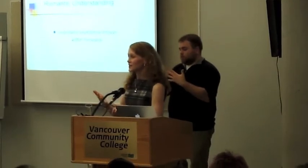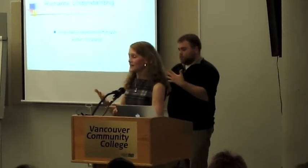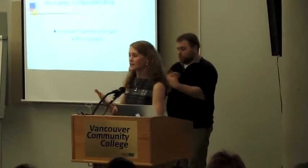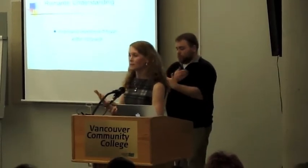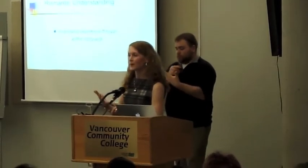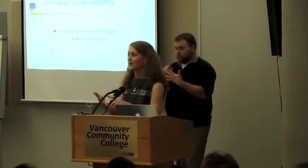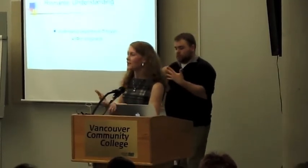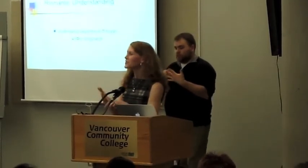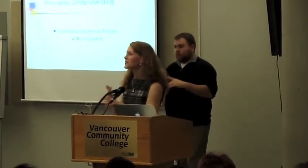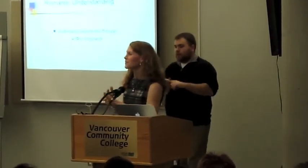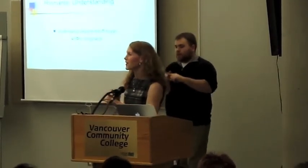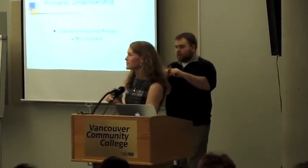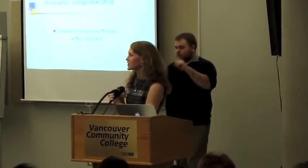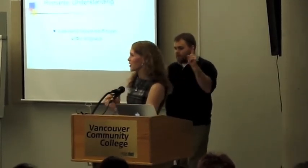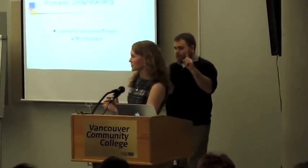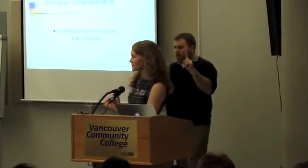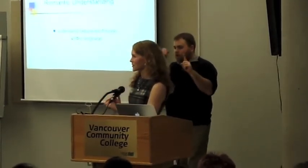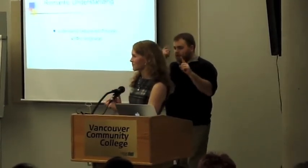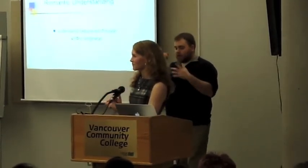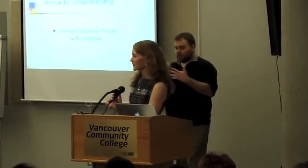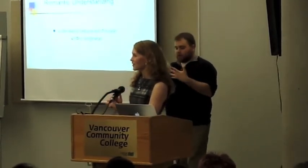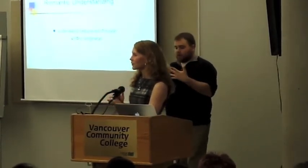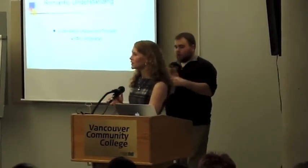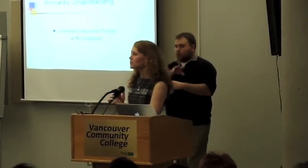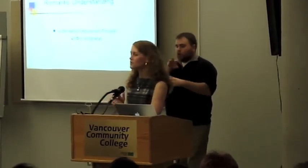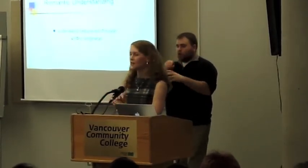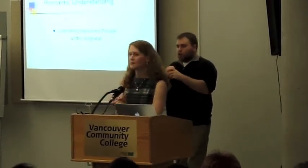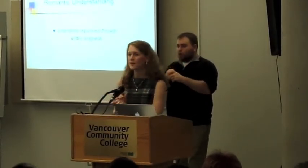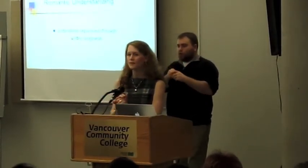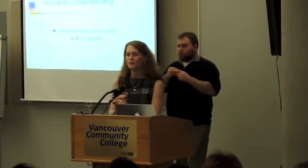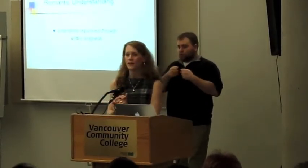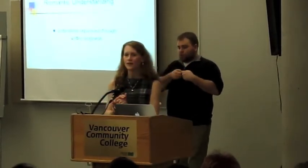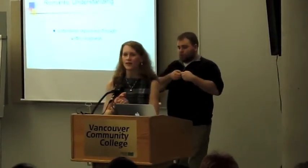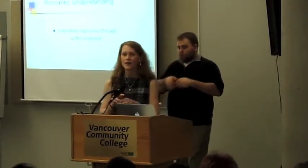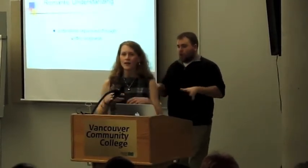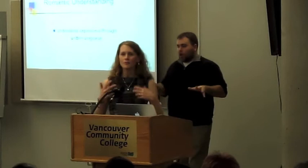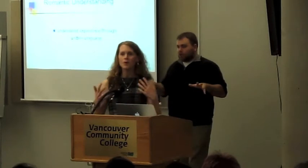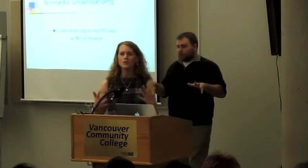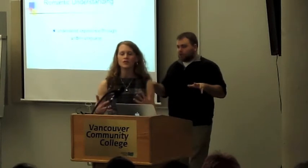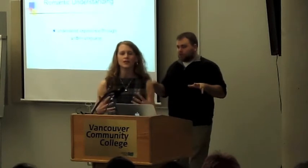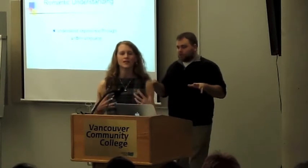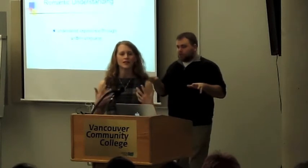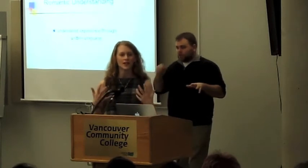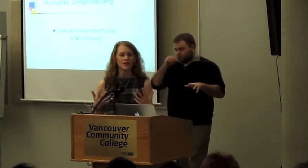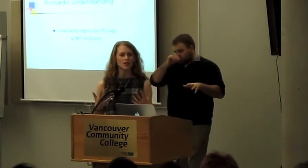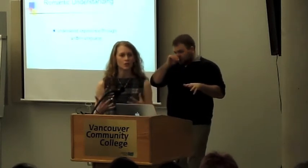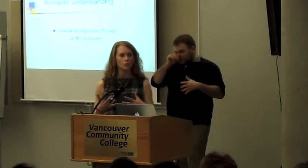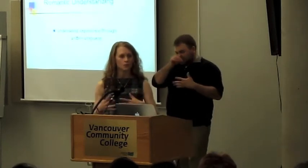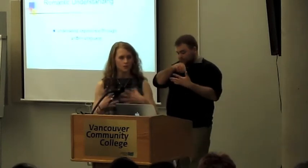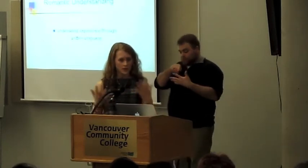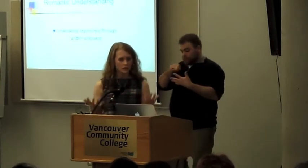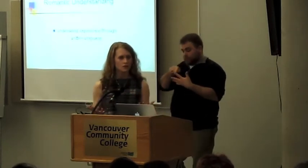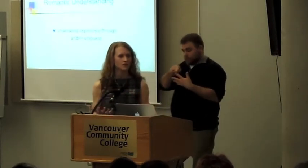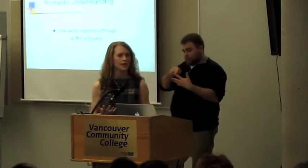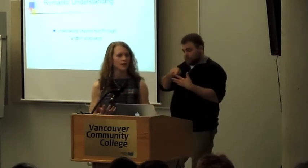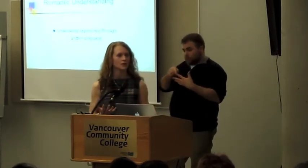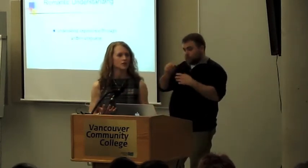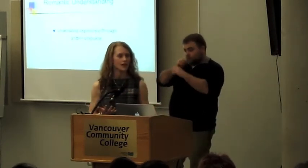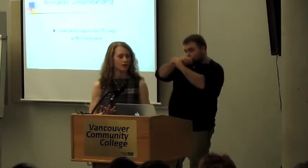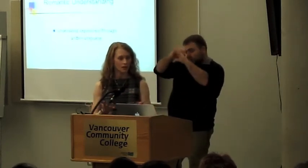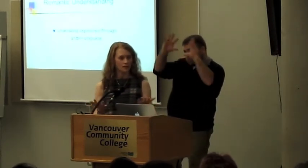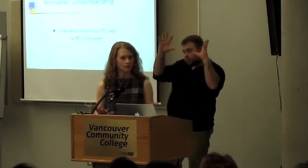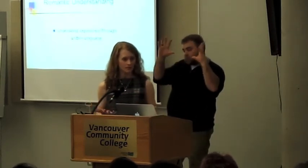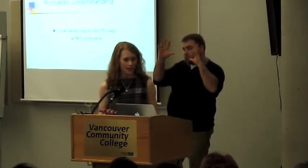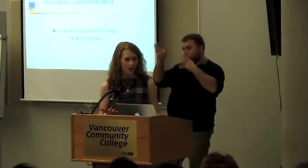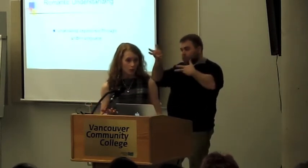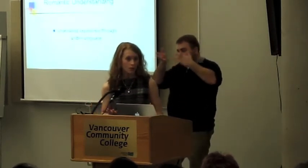it's very distinctive, but it also involves loss. We lose something of the very emotionally engaging features of language